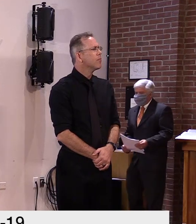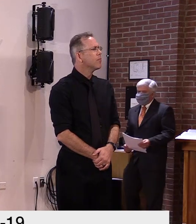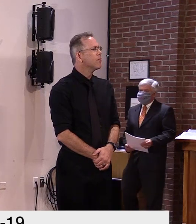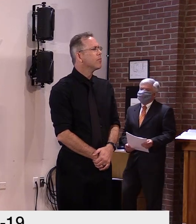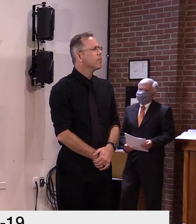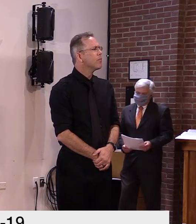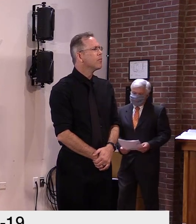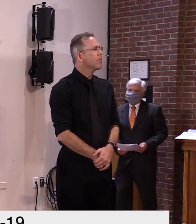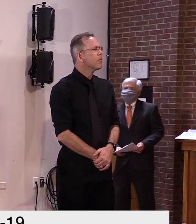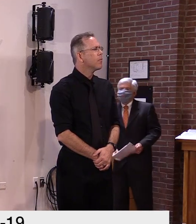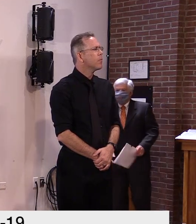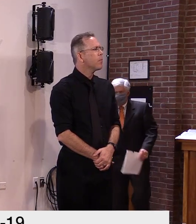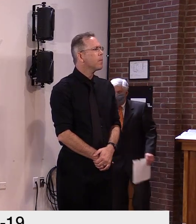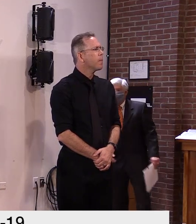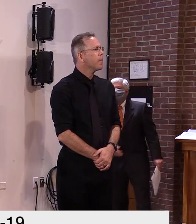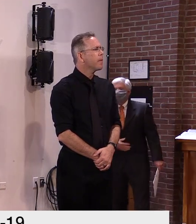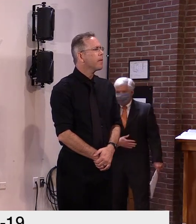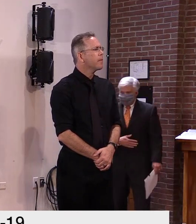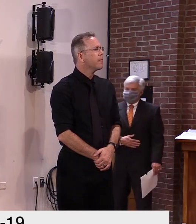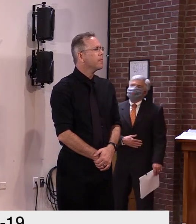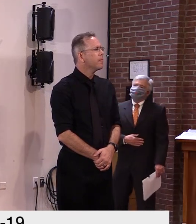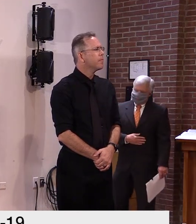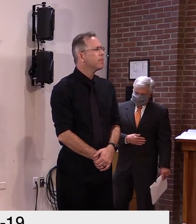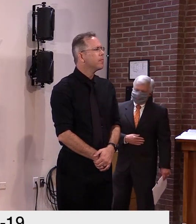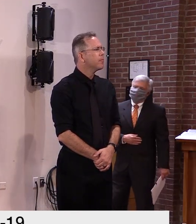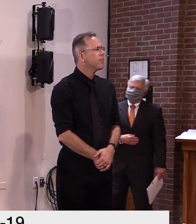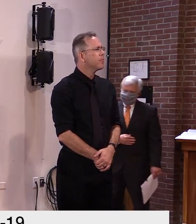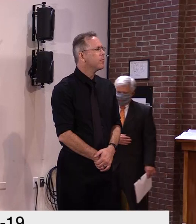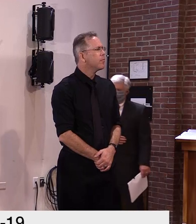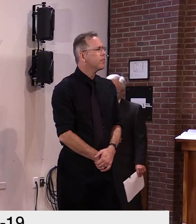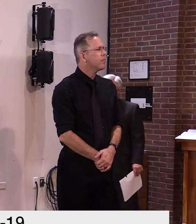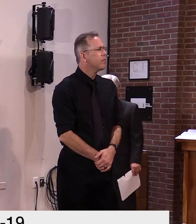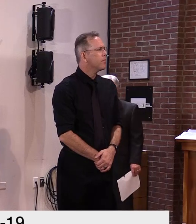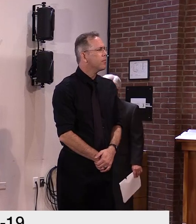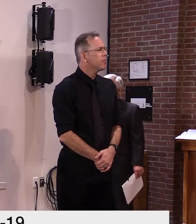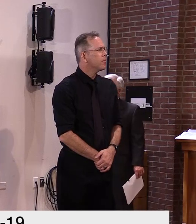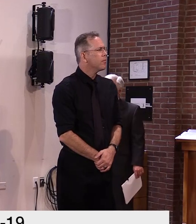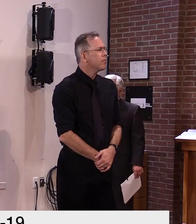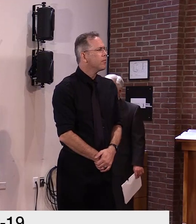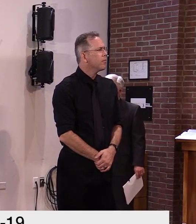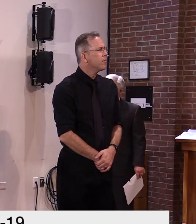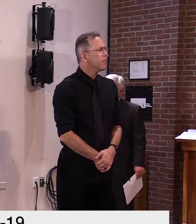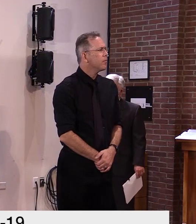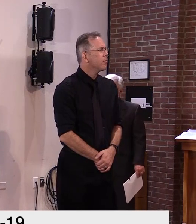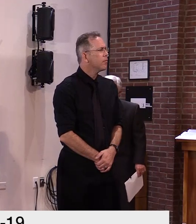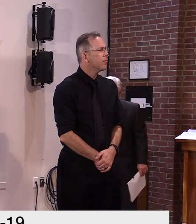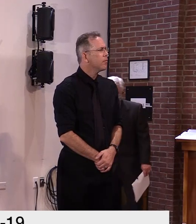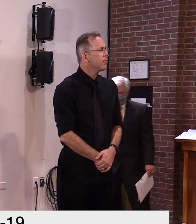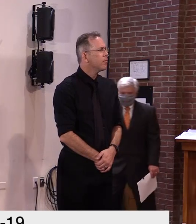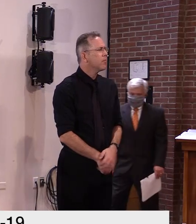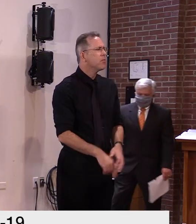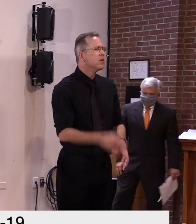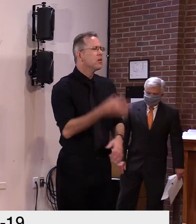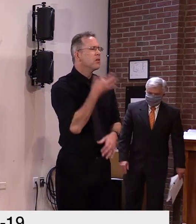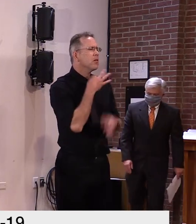the same travel guidelines that everyone else would have to. That's correct? Yeah, that's correct, Tim.